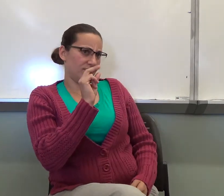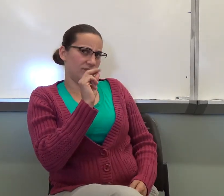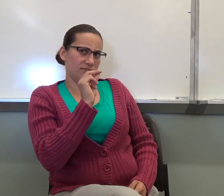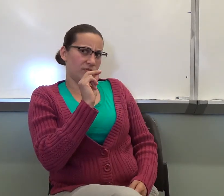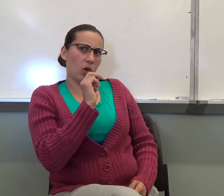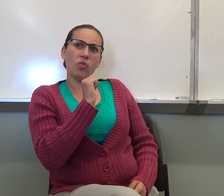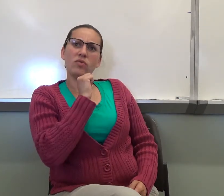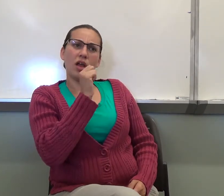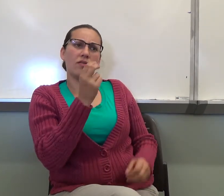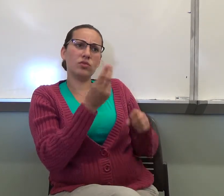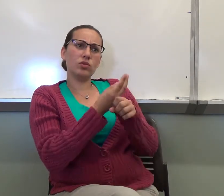yet.